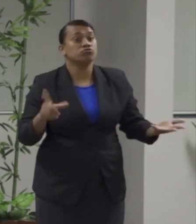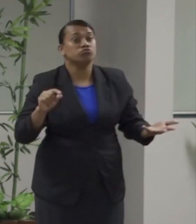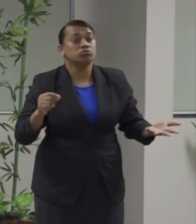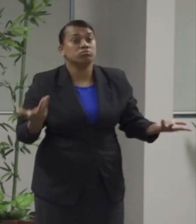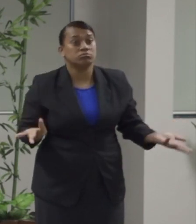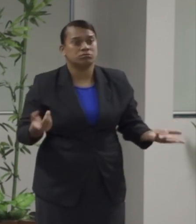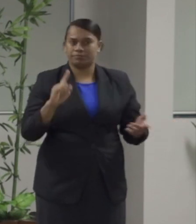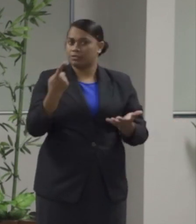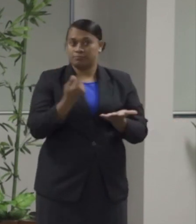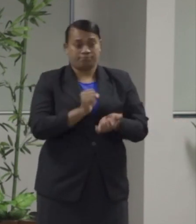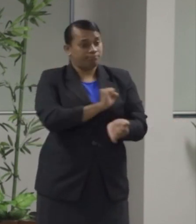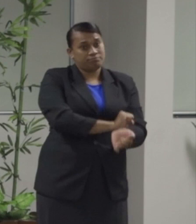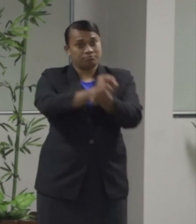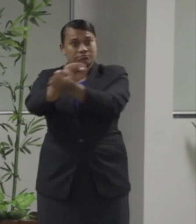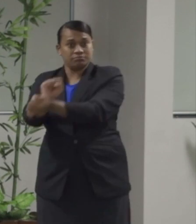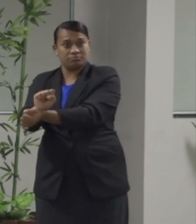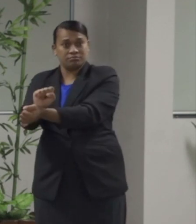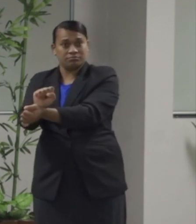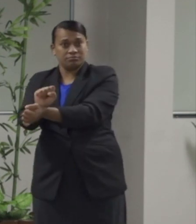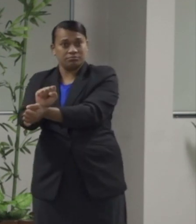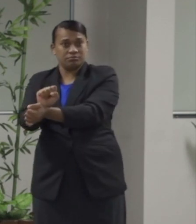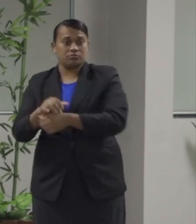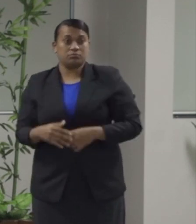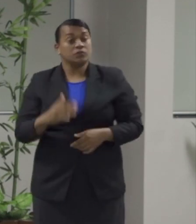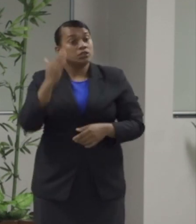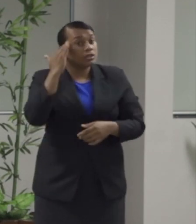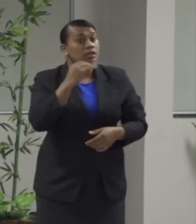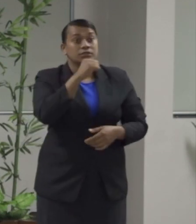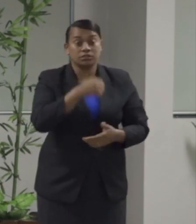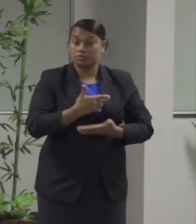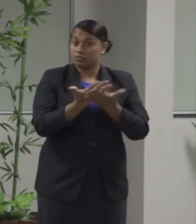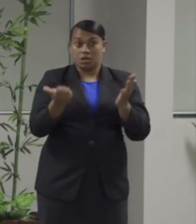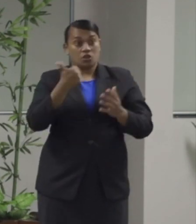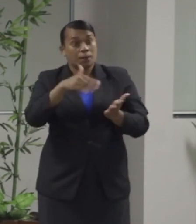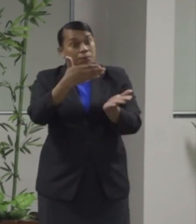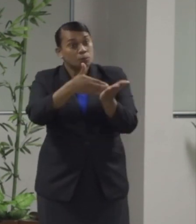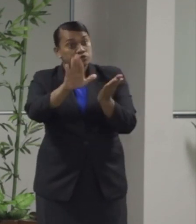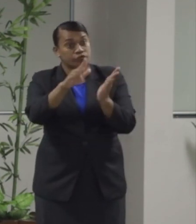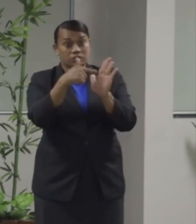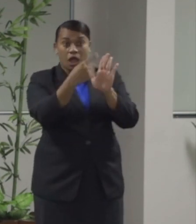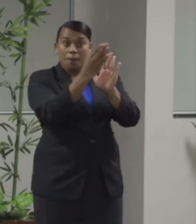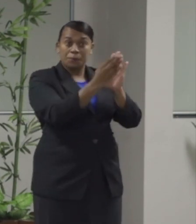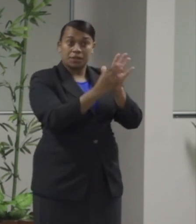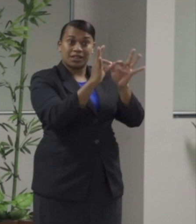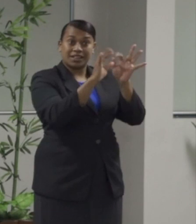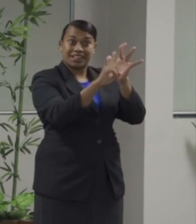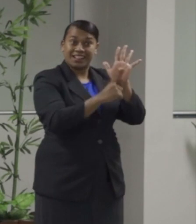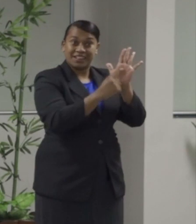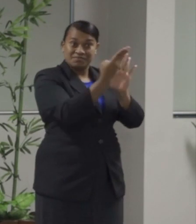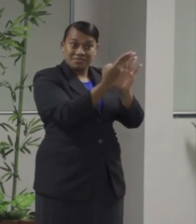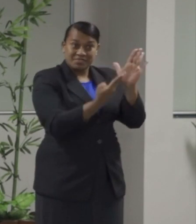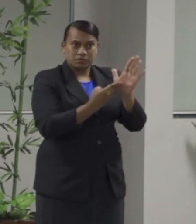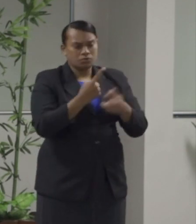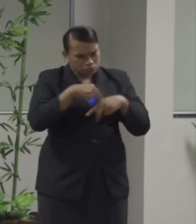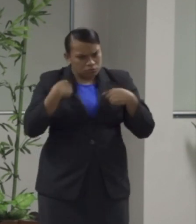price. Ladies and gentlemen, when we passed our COVID-19 response budget, we also gave teeth to our